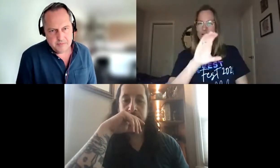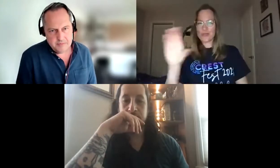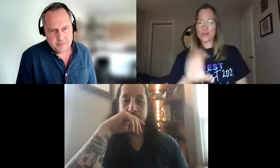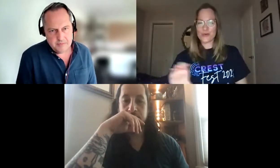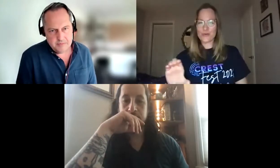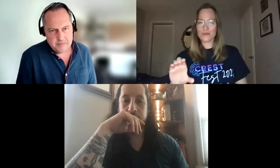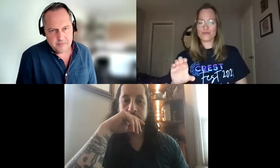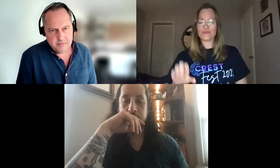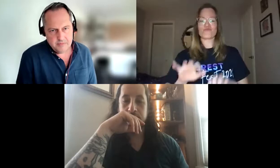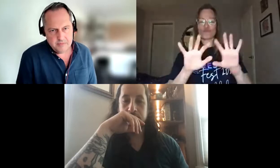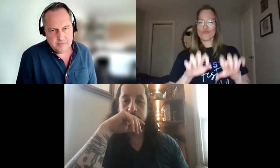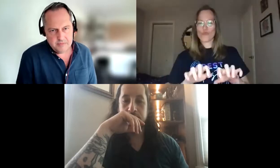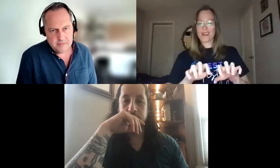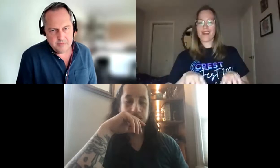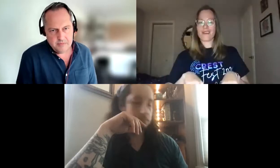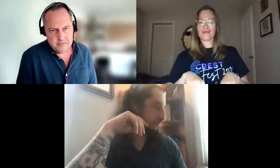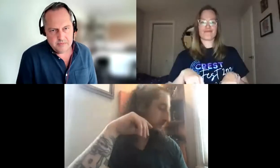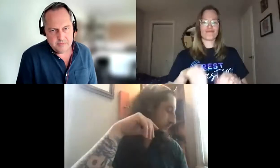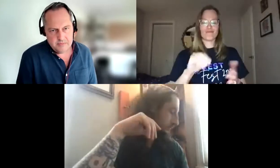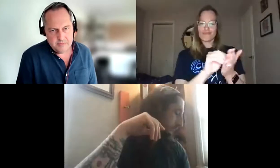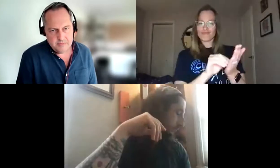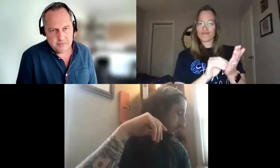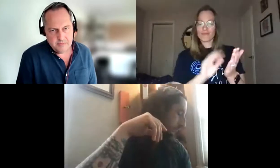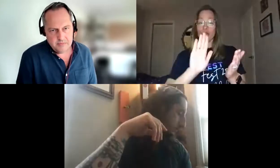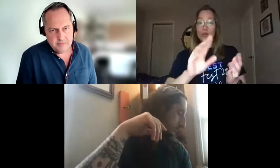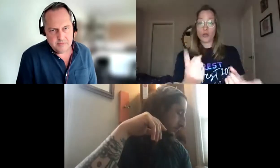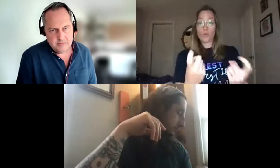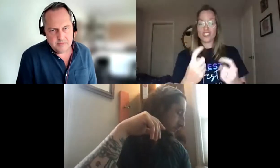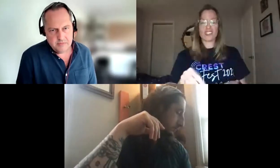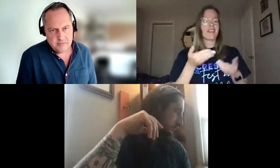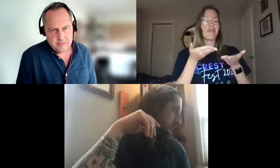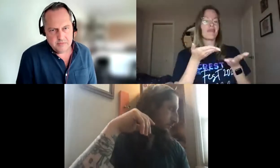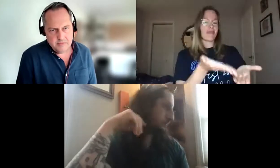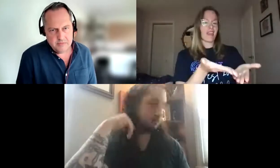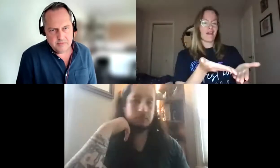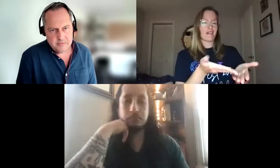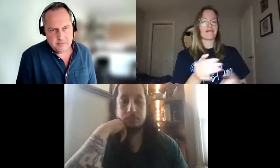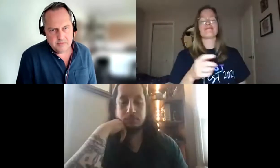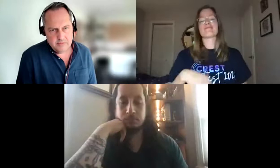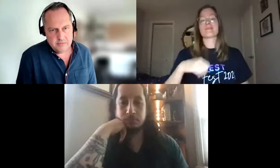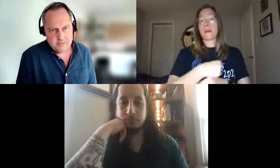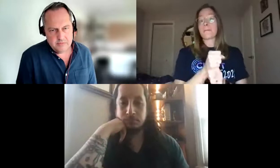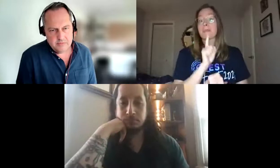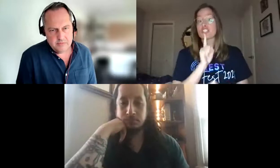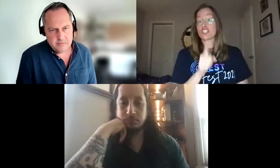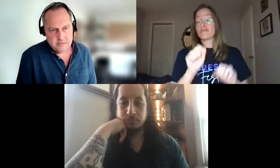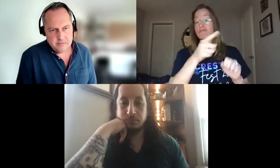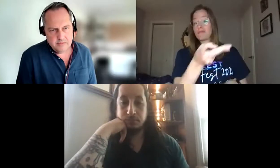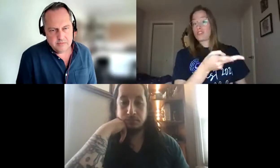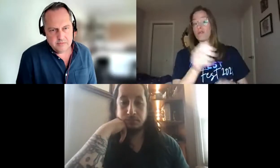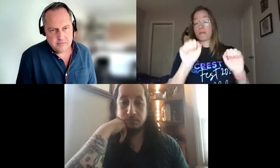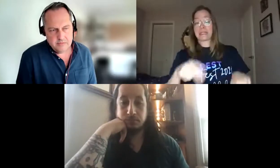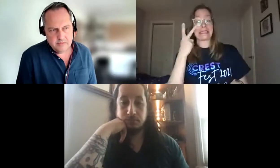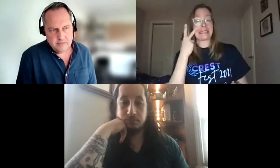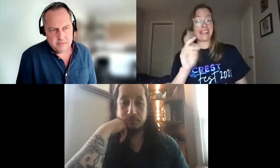feel free to use the Q&A chat feature in Zoom, and you can write your questions